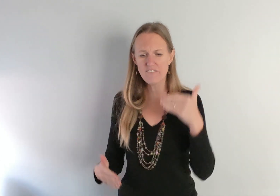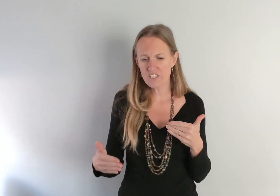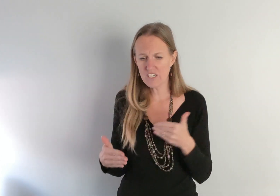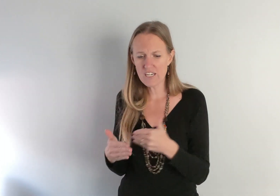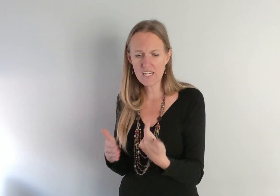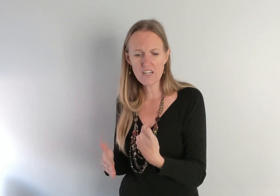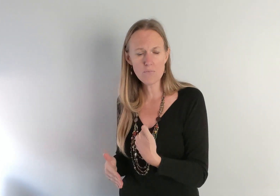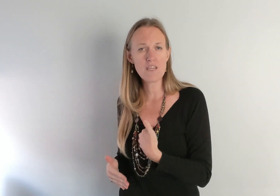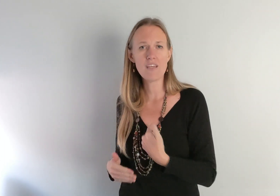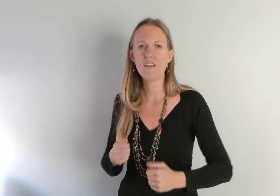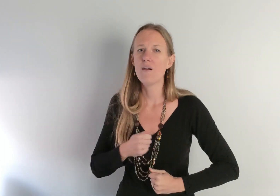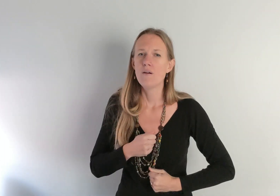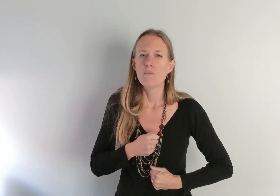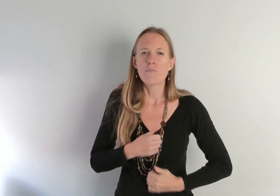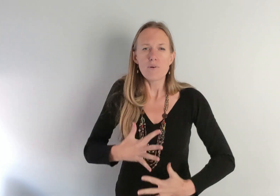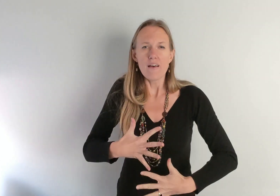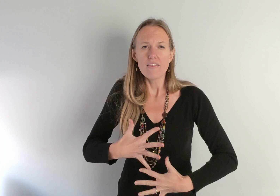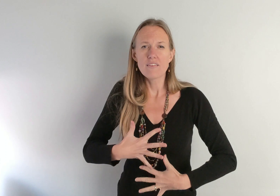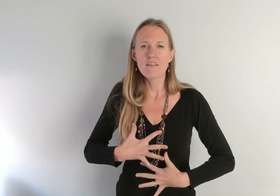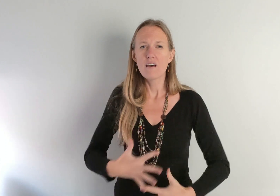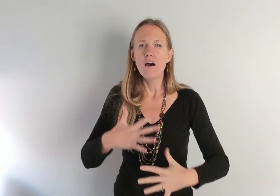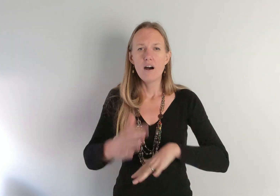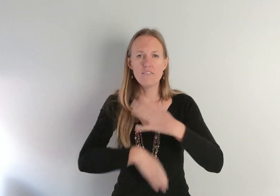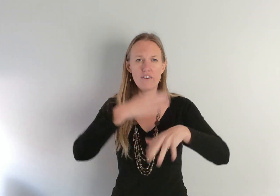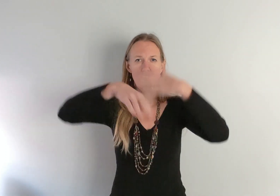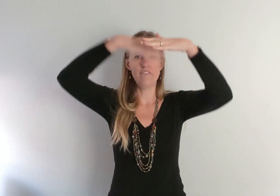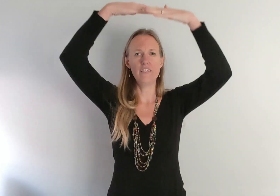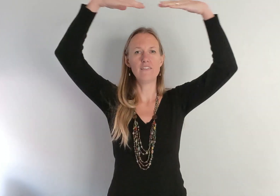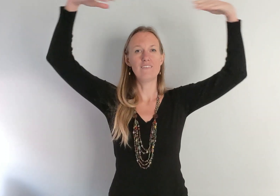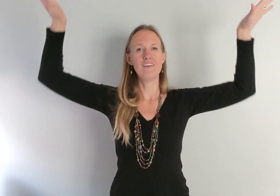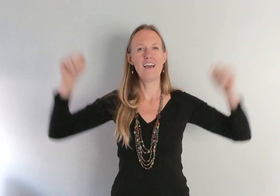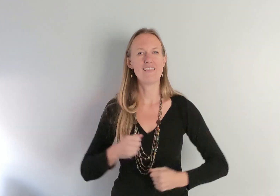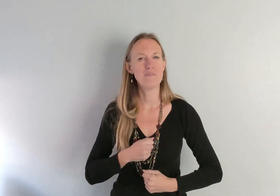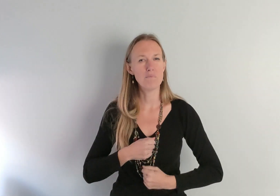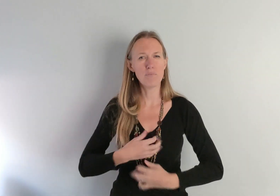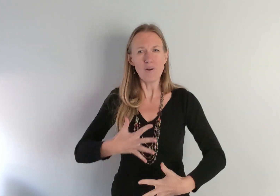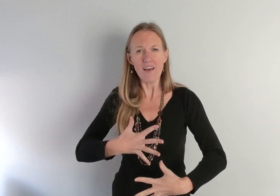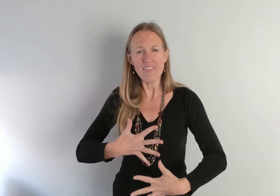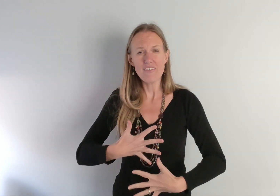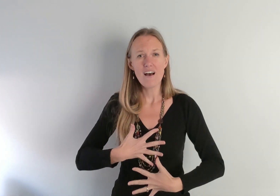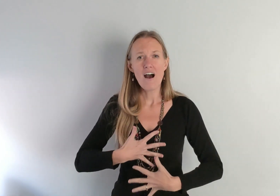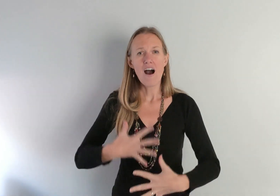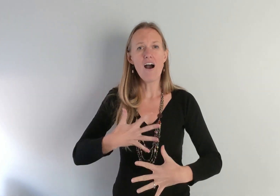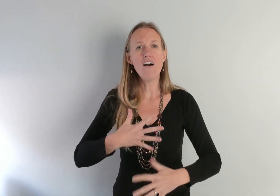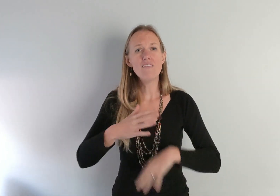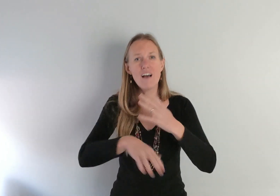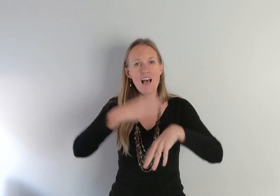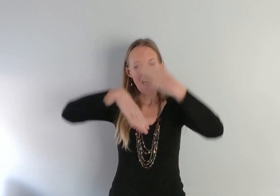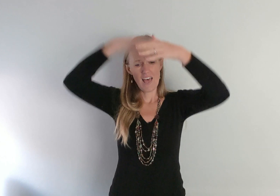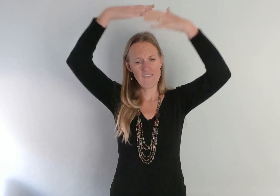forever near me, breath of heaven. And then breath of